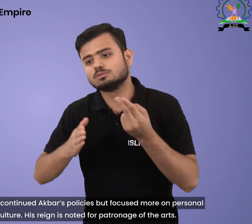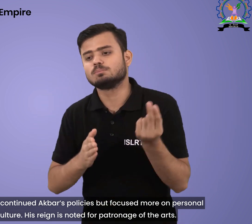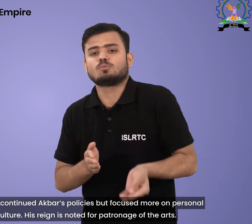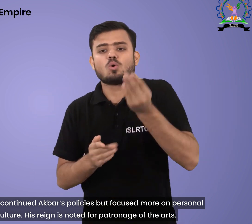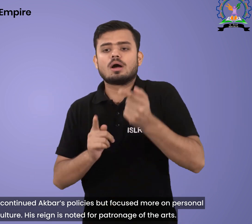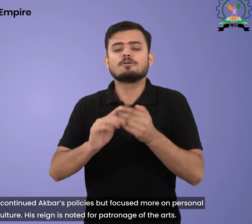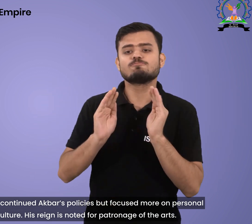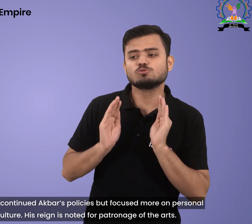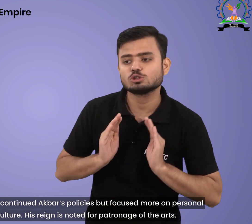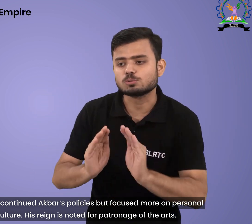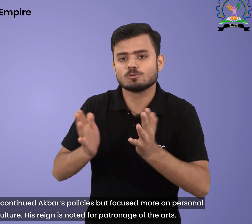arts.